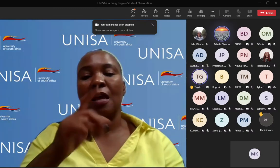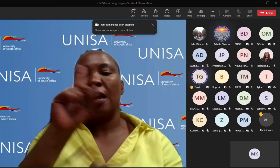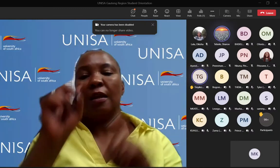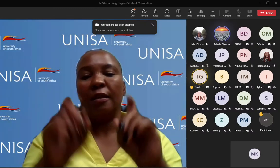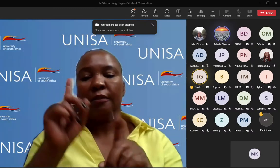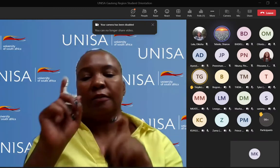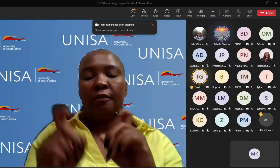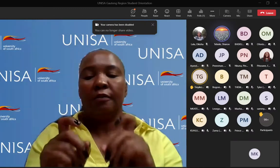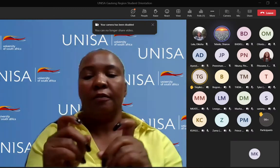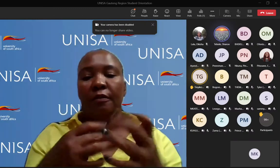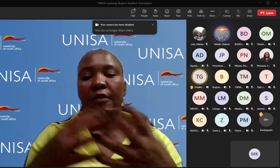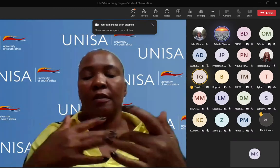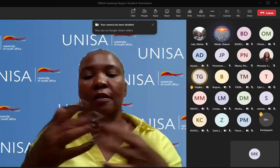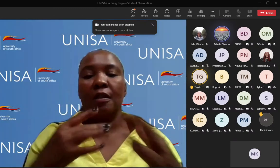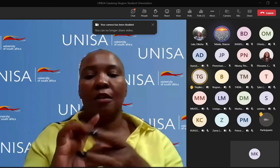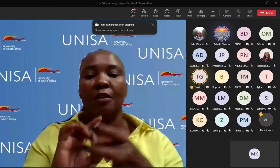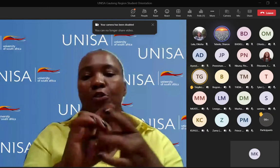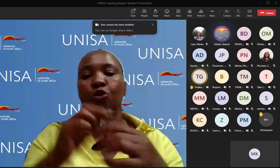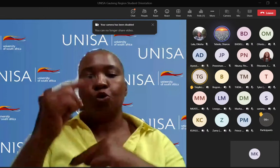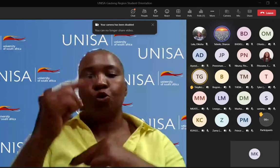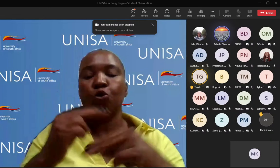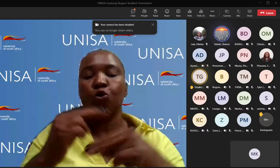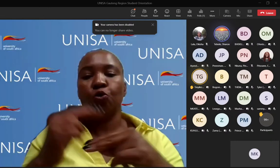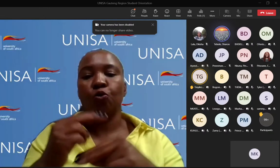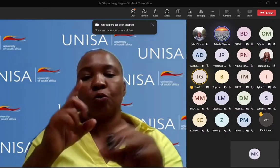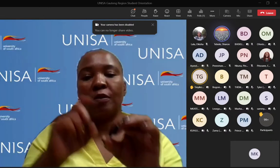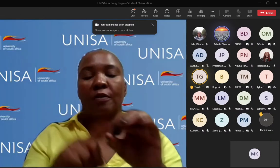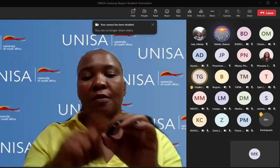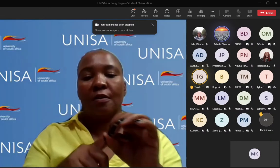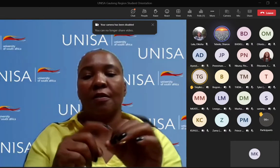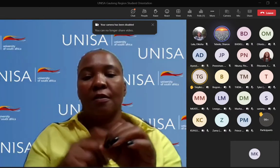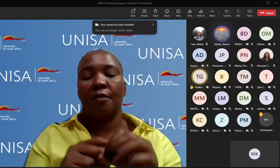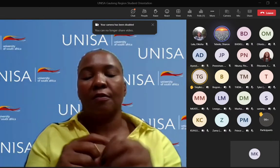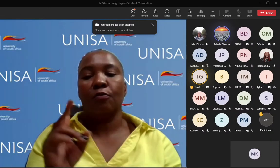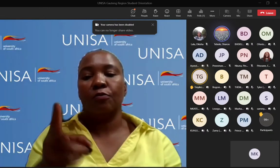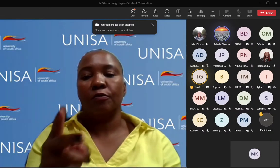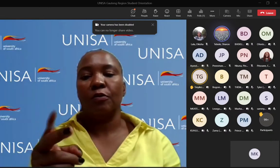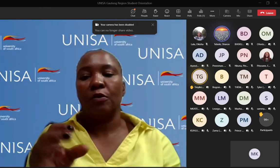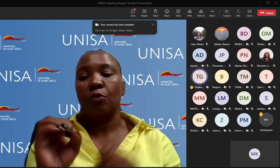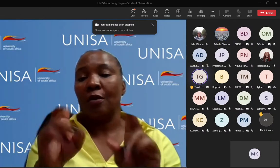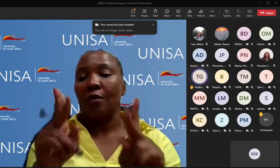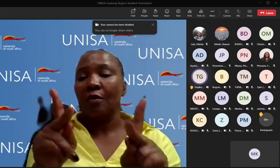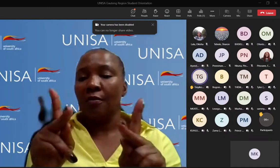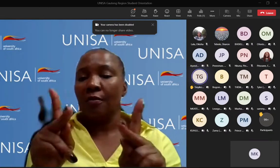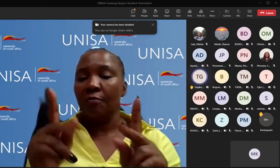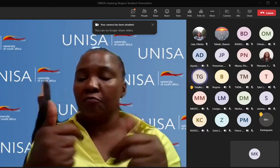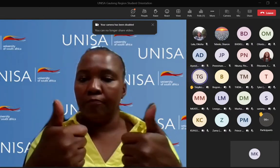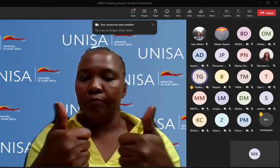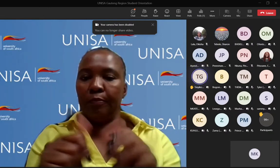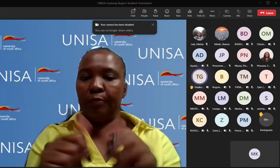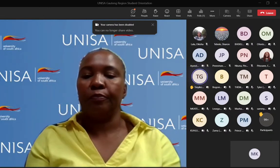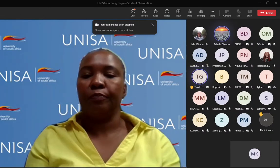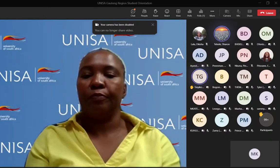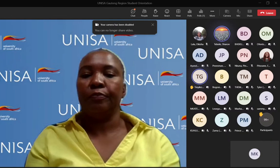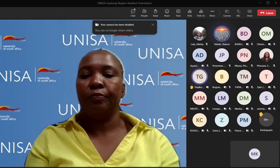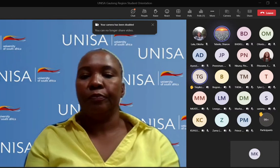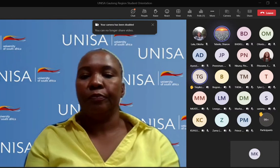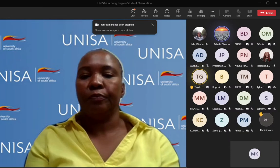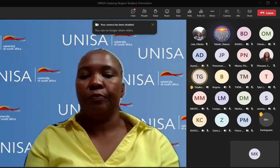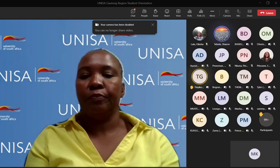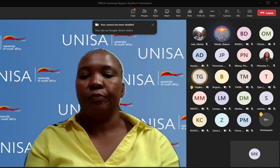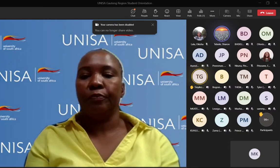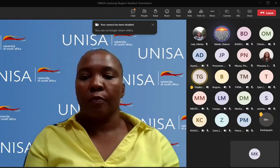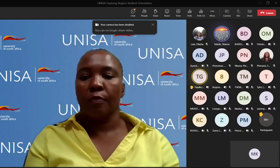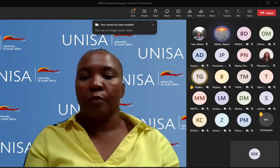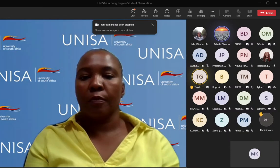they in relationship to short courses as well is that okay okay thank you yeah all right thank you um